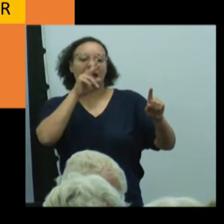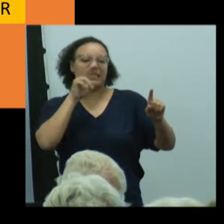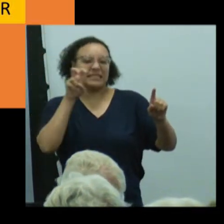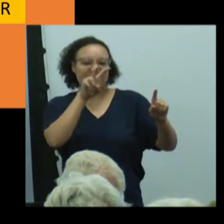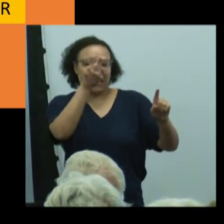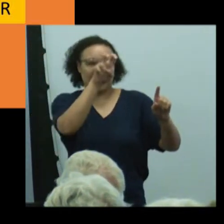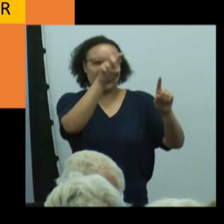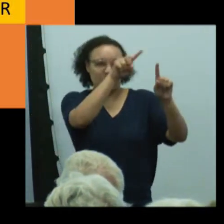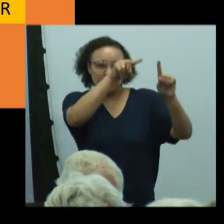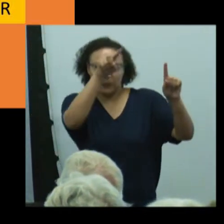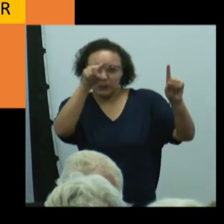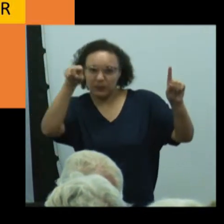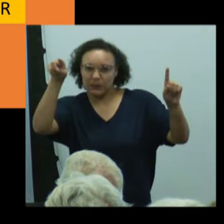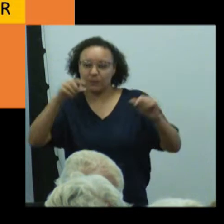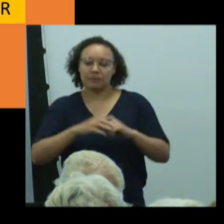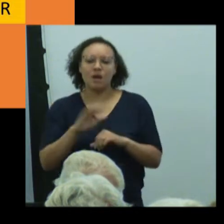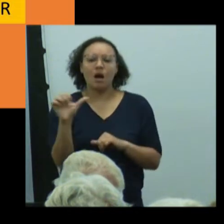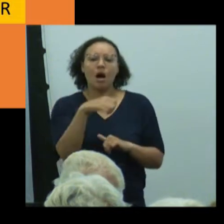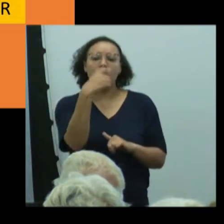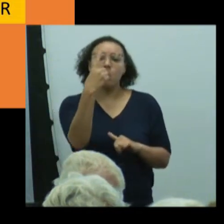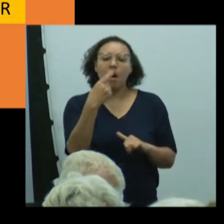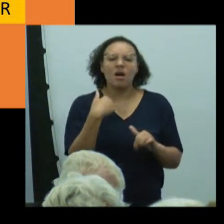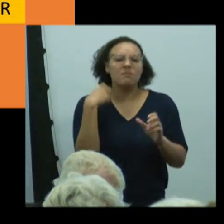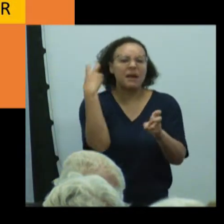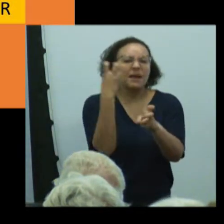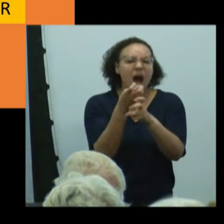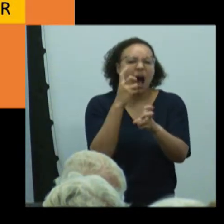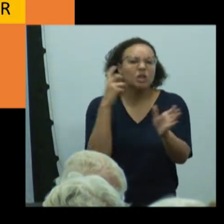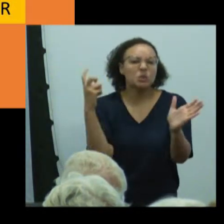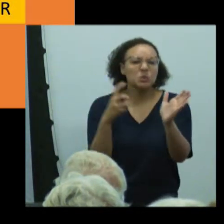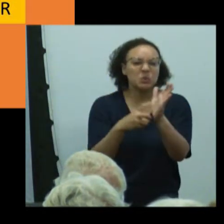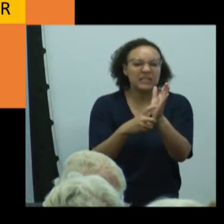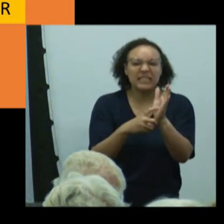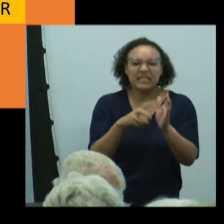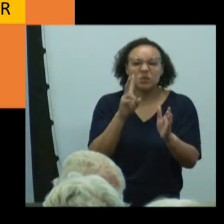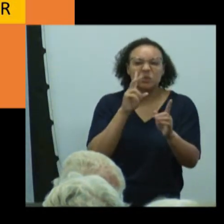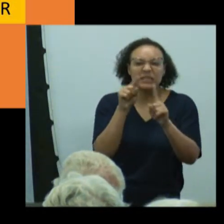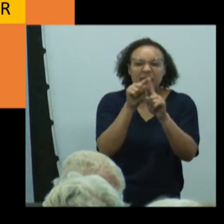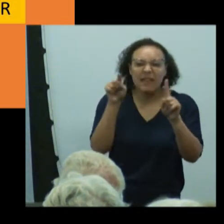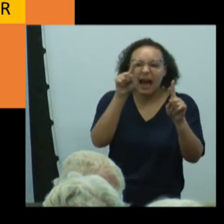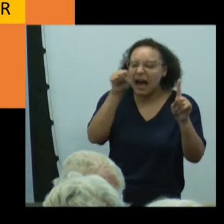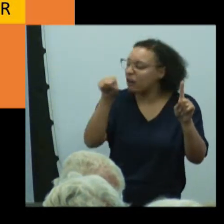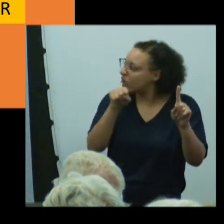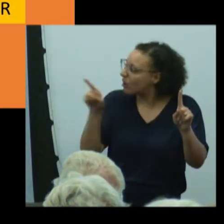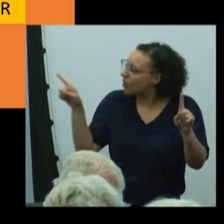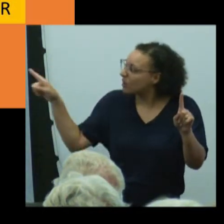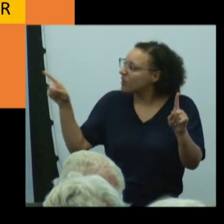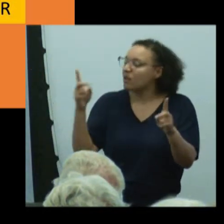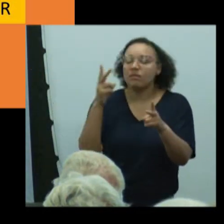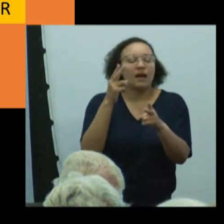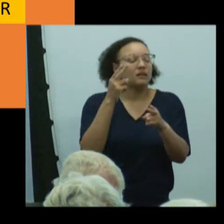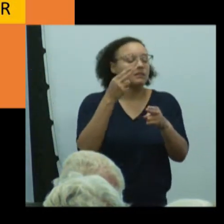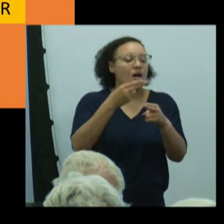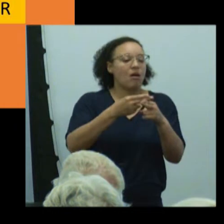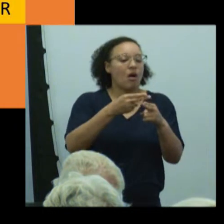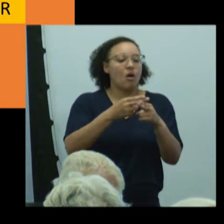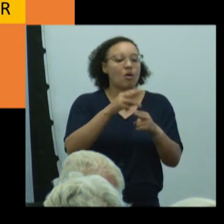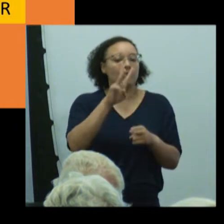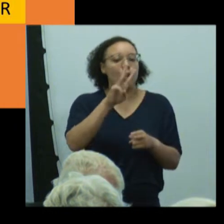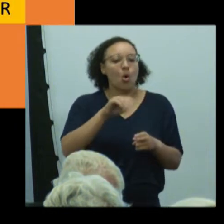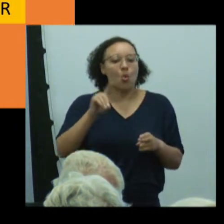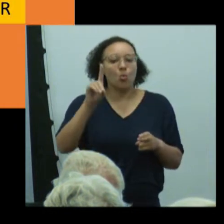other one is a little harder to see. Well, I got an arrow there. I call this one the woodpecker.